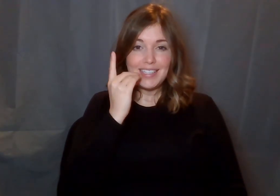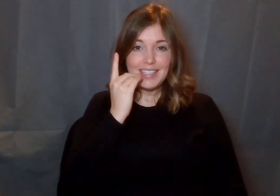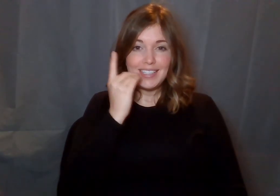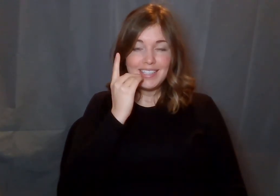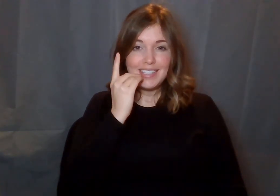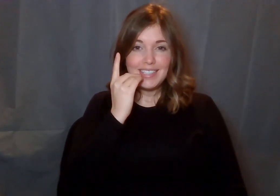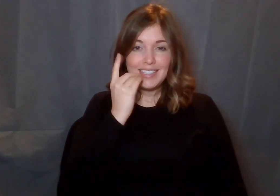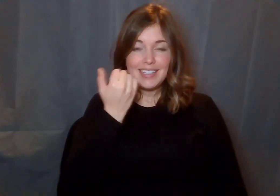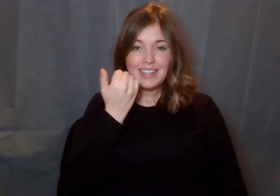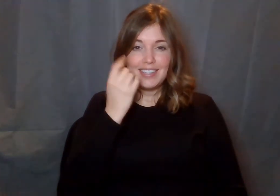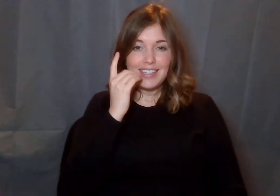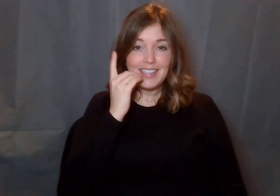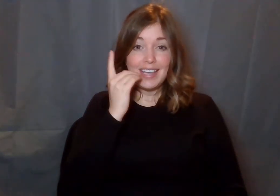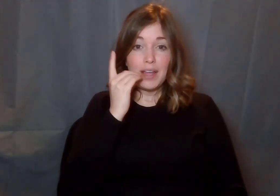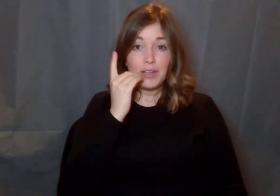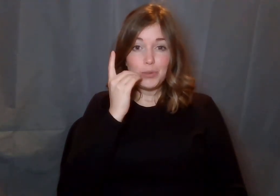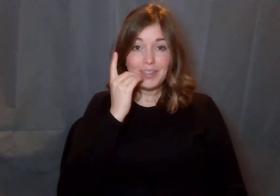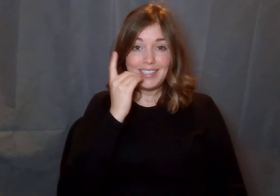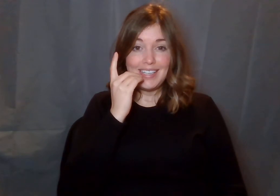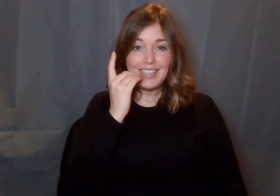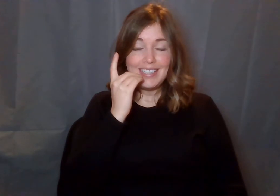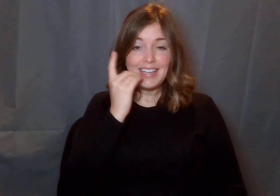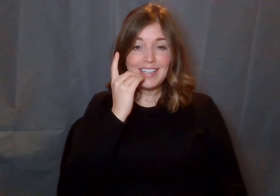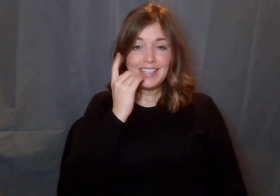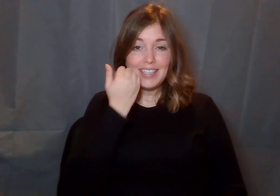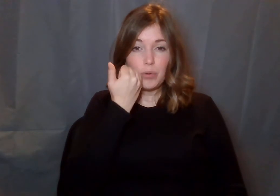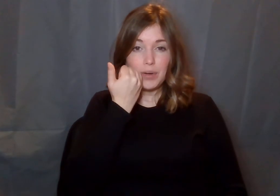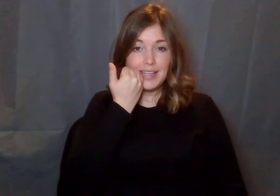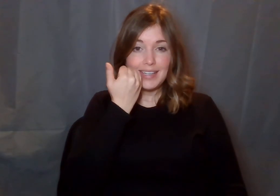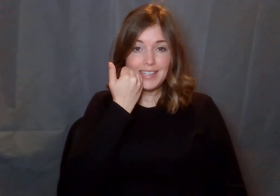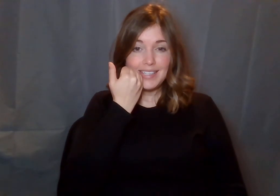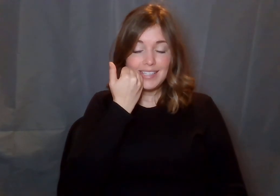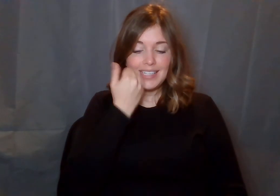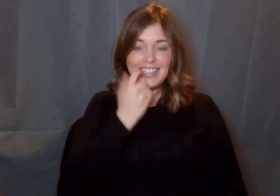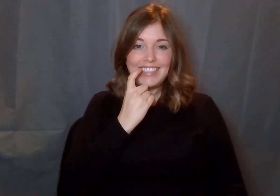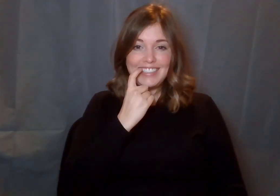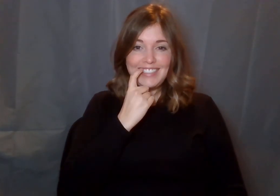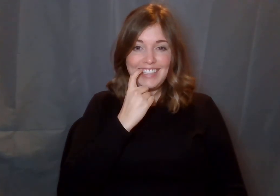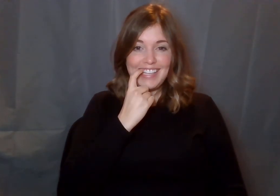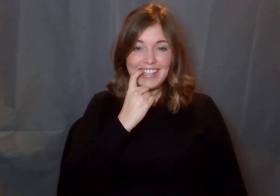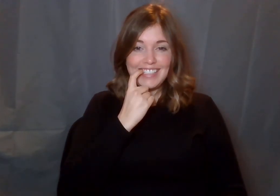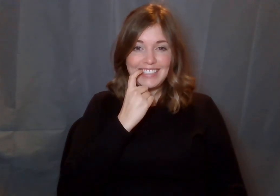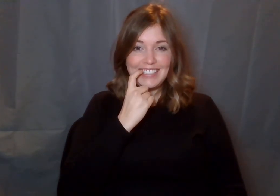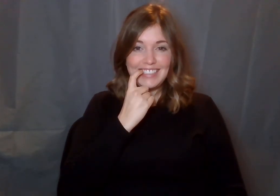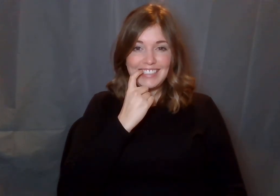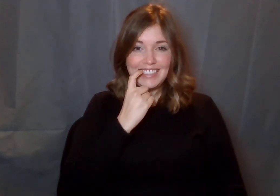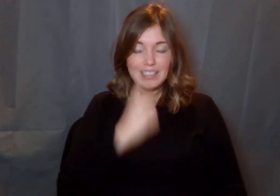dentist. This is the English with a D. Dentist or dentist. Teeth.